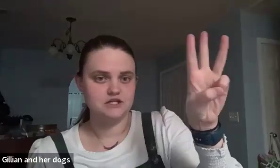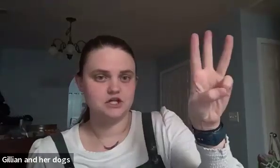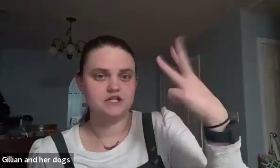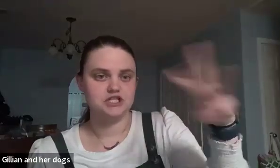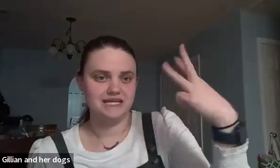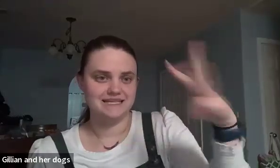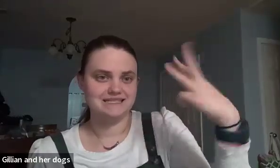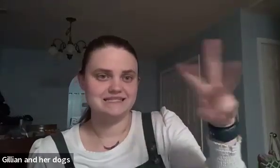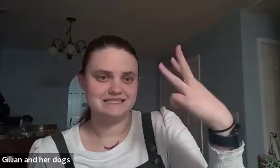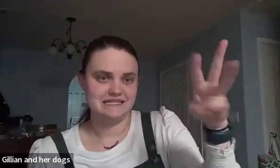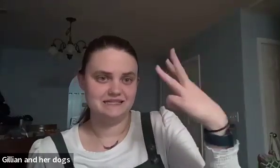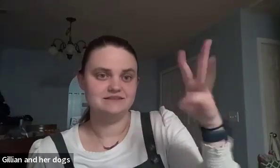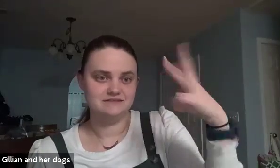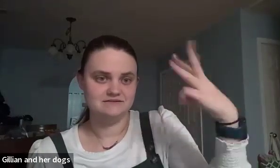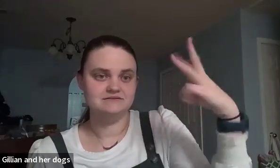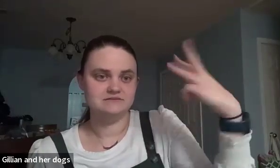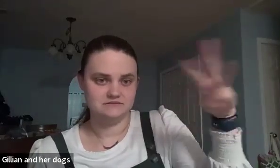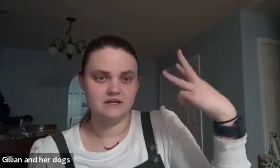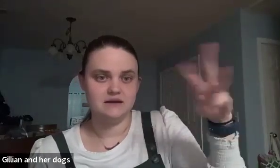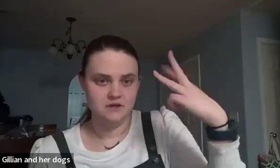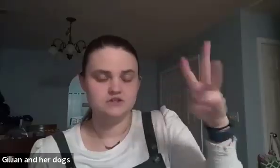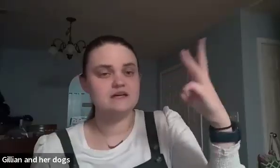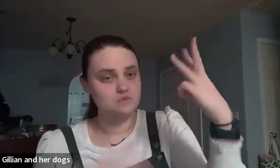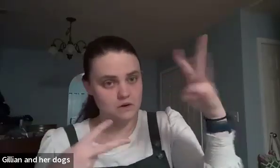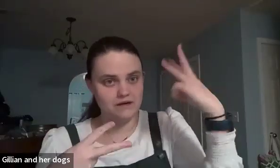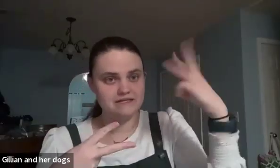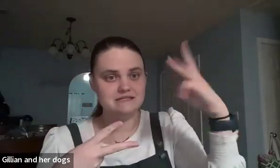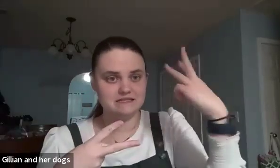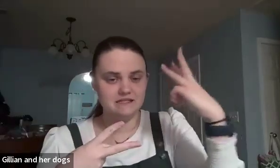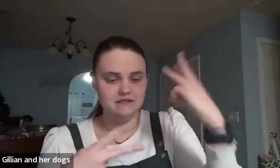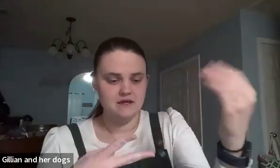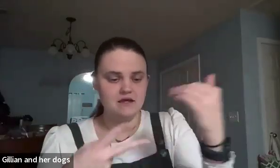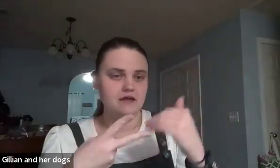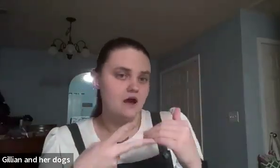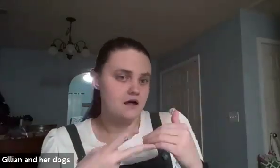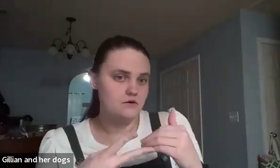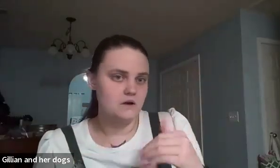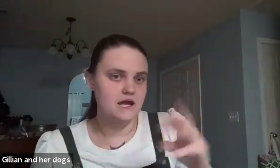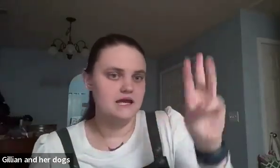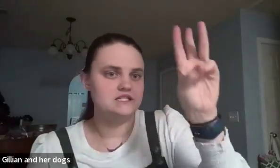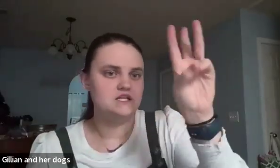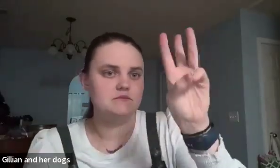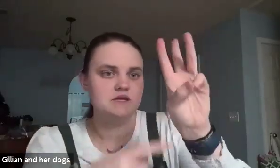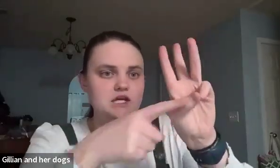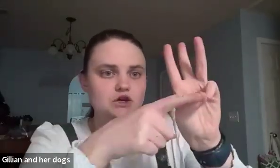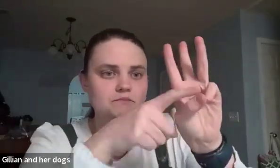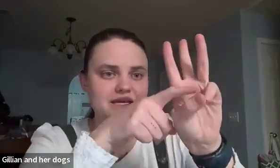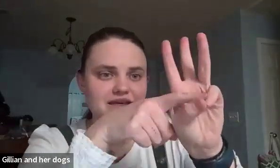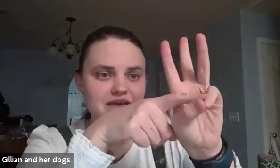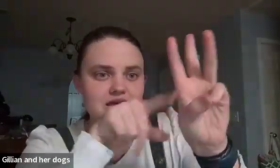and you're going to shake it 16. Okay, so that's one way, 16. The other way is going to be your pinky